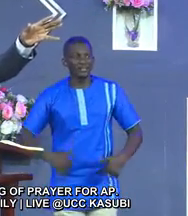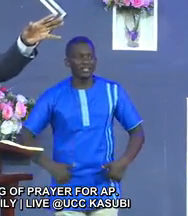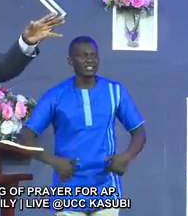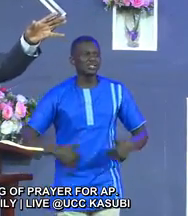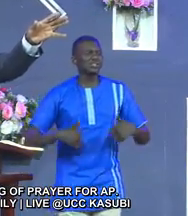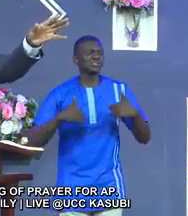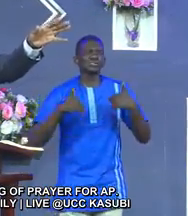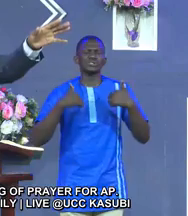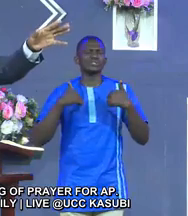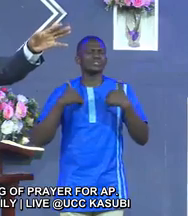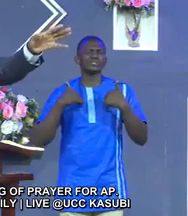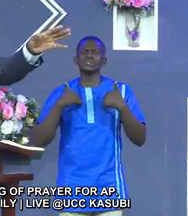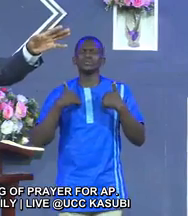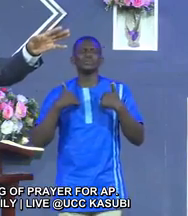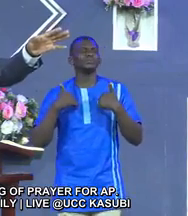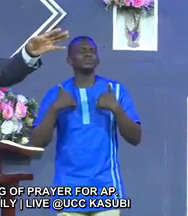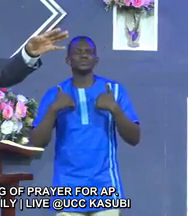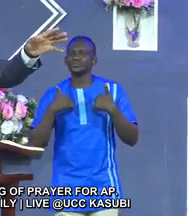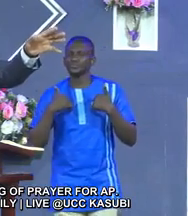brother,